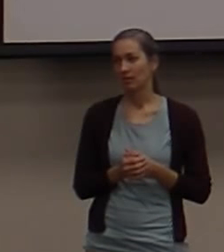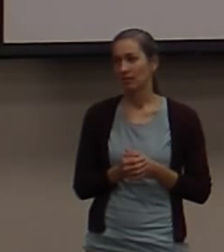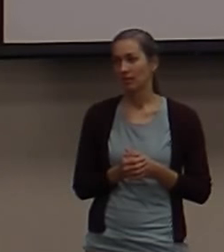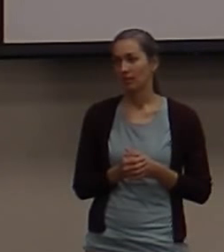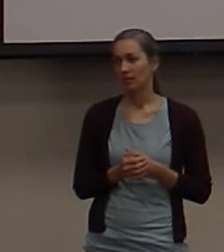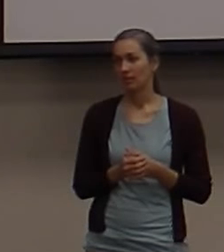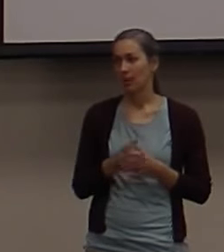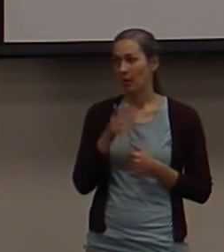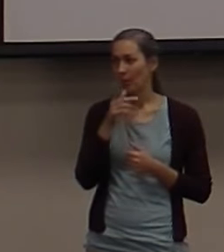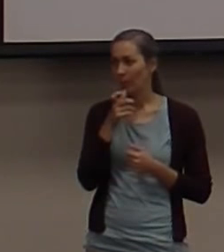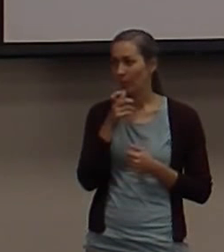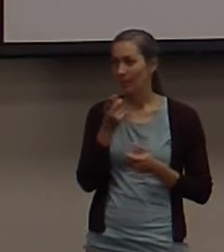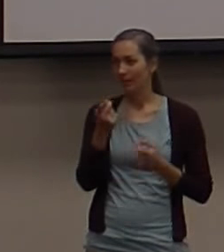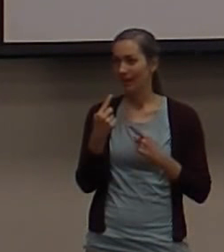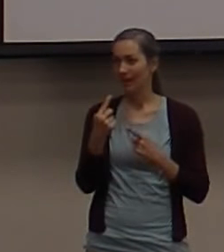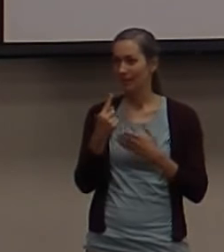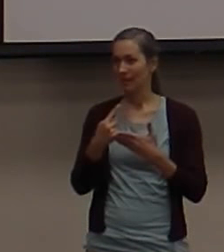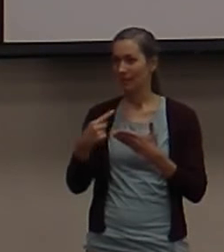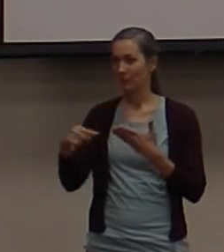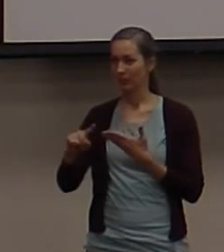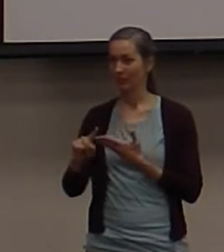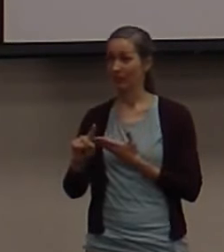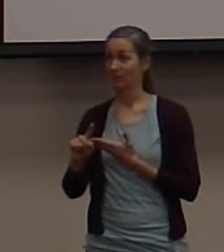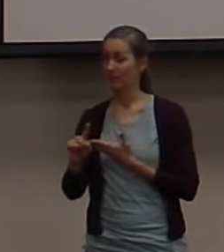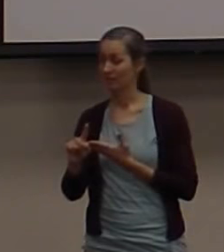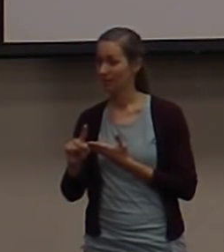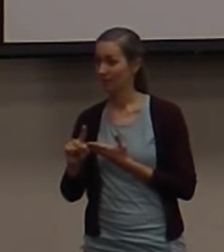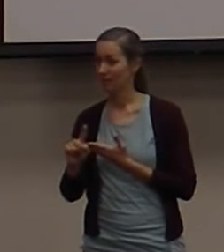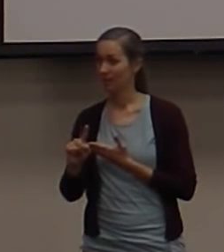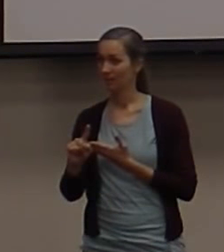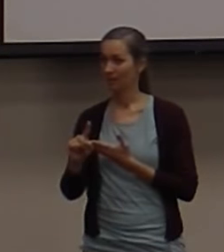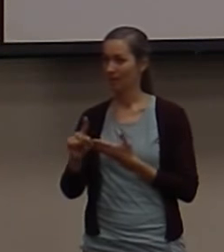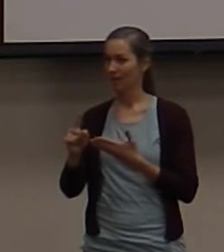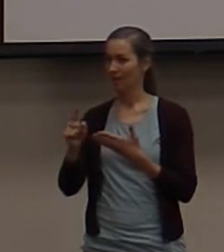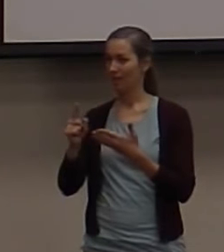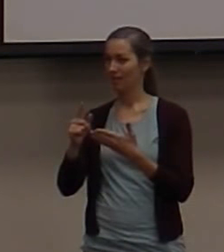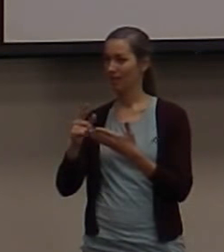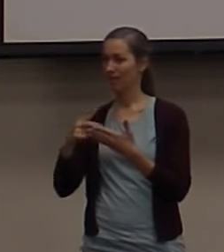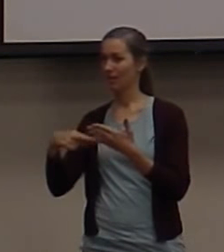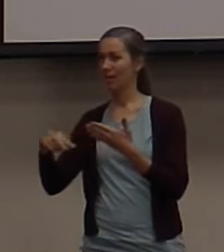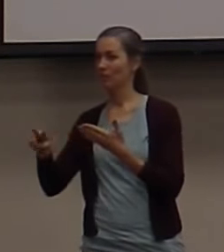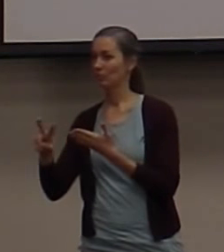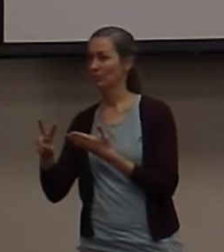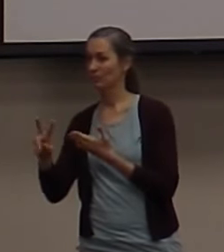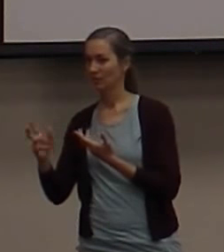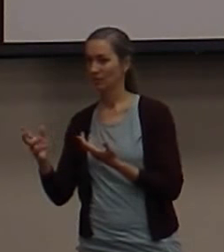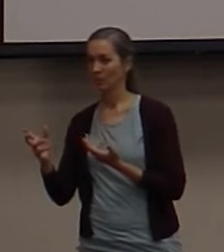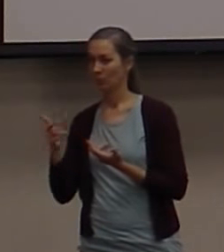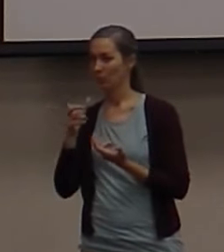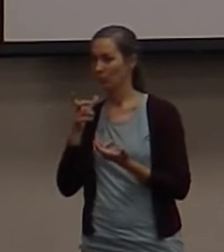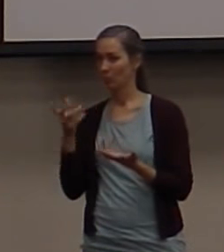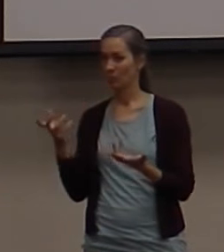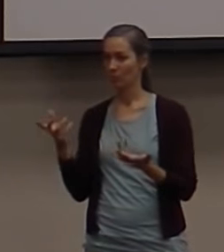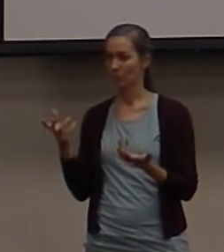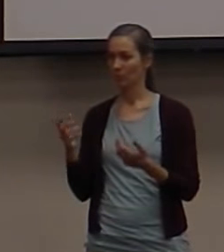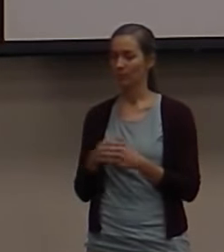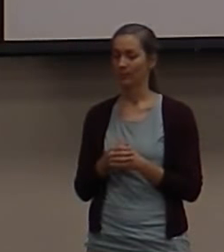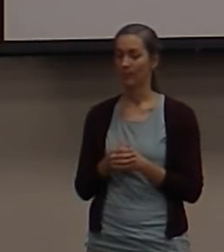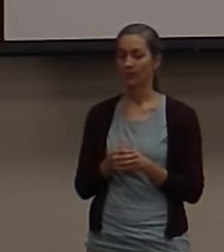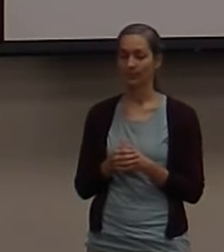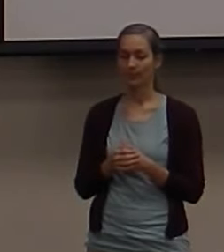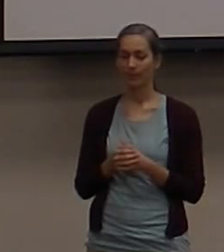But guess who came the next week? And we're told the week after, and the week after. See, the